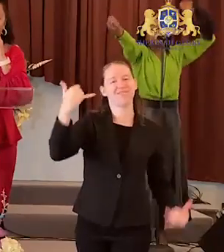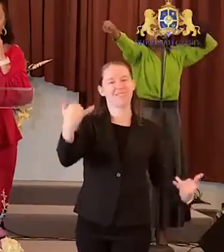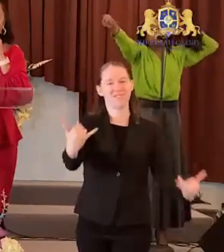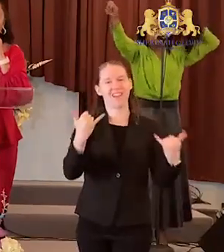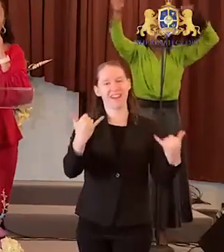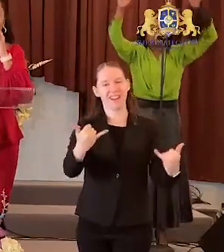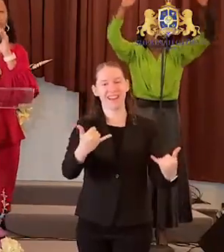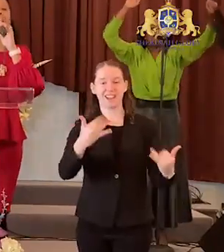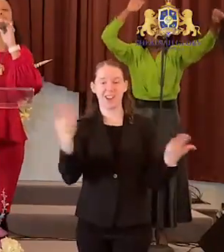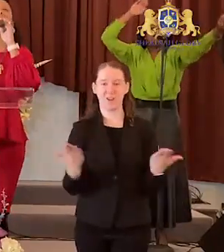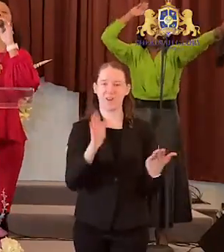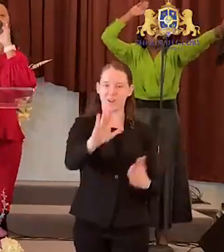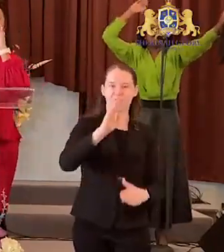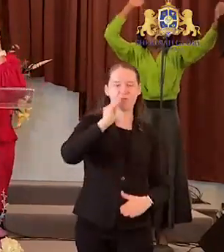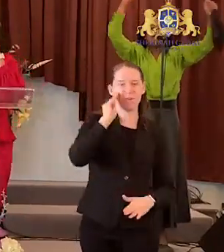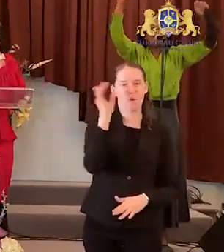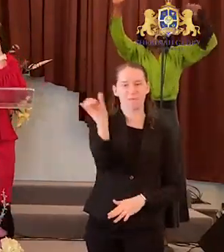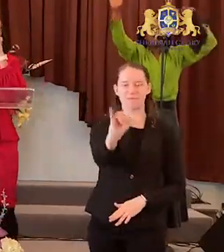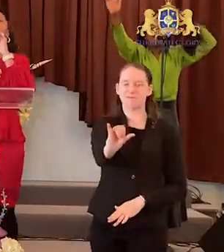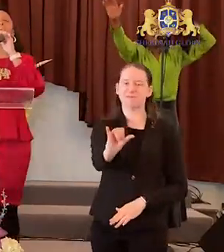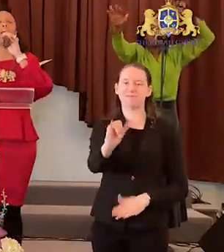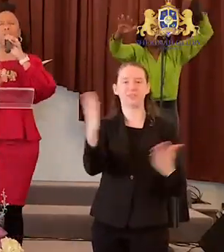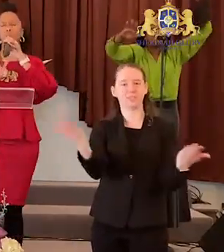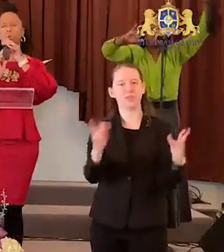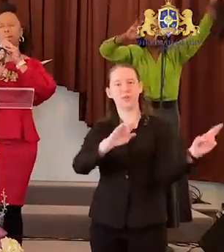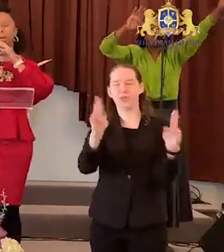And in your place. Come on, let's worship the Lord.